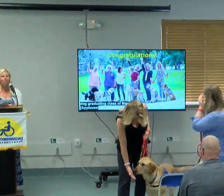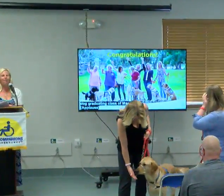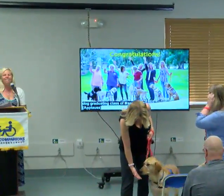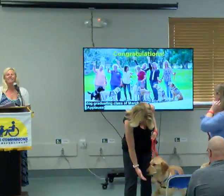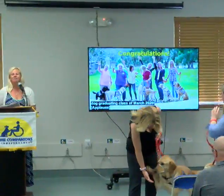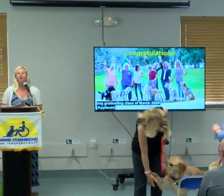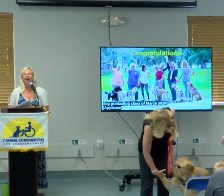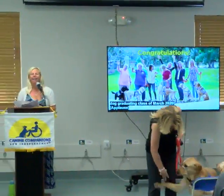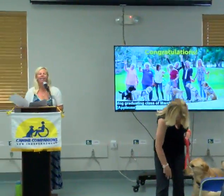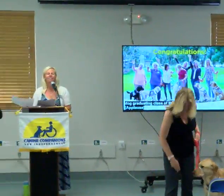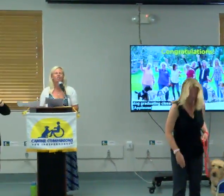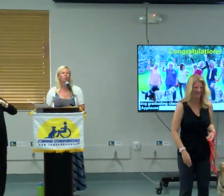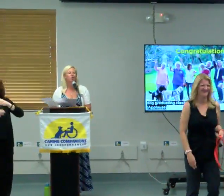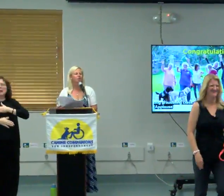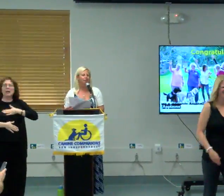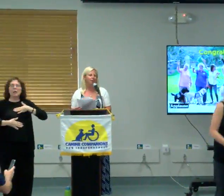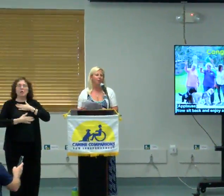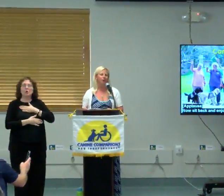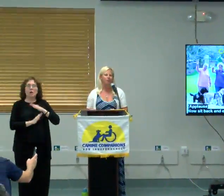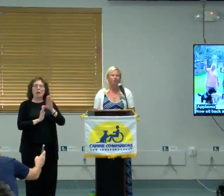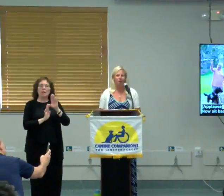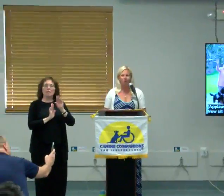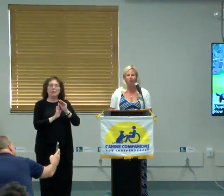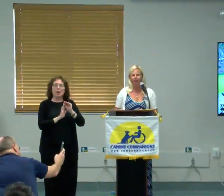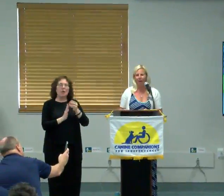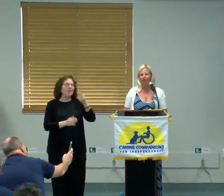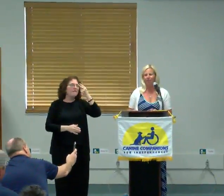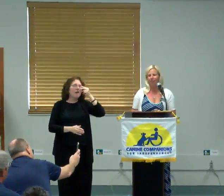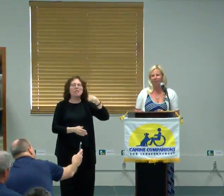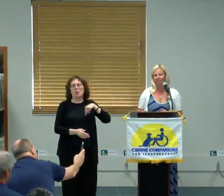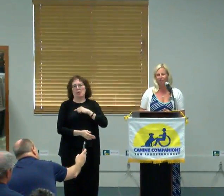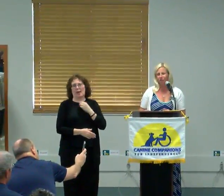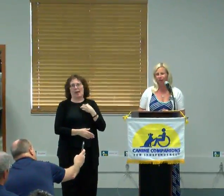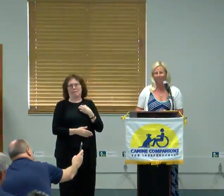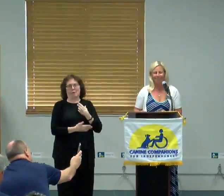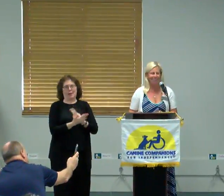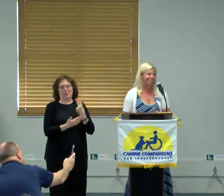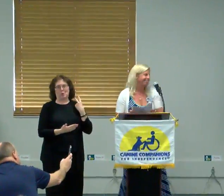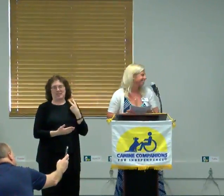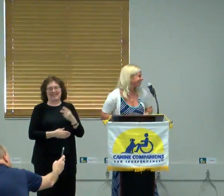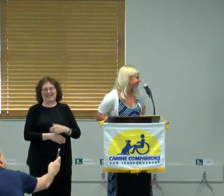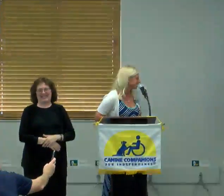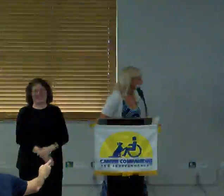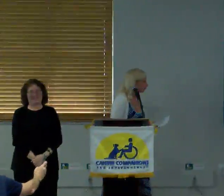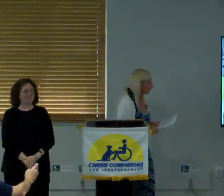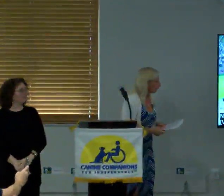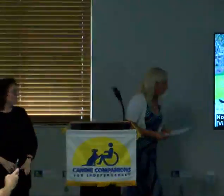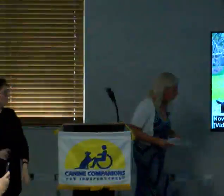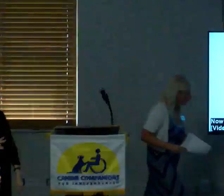All right, everybody, sit back and enjoy a video of the fun we've had for the last 2 weeks.